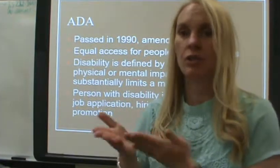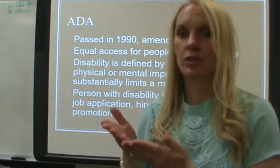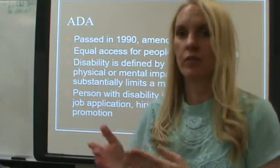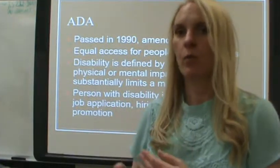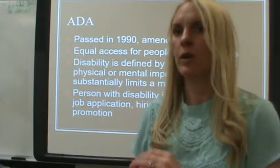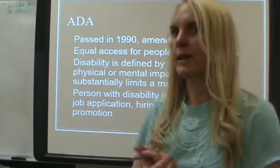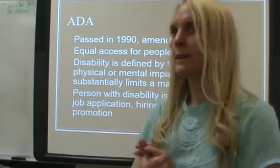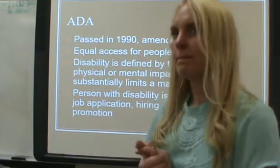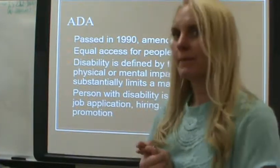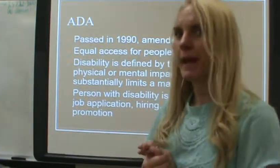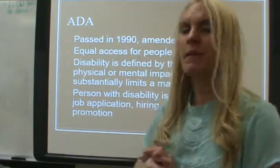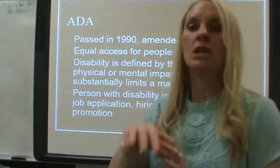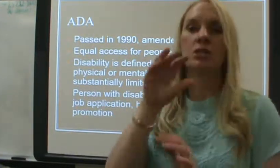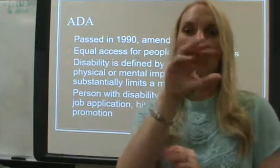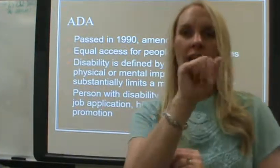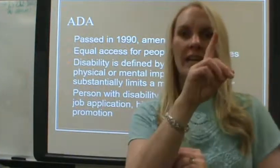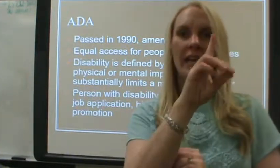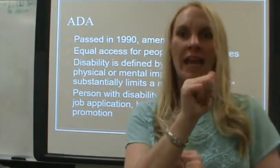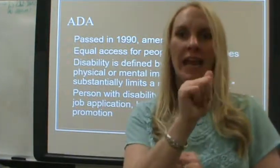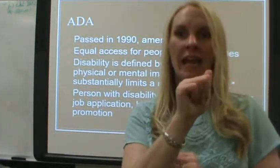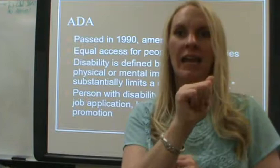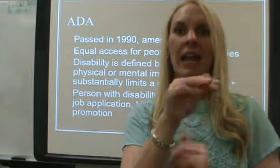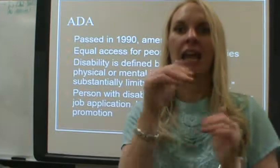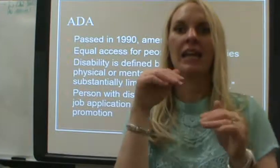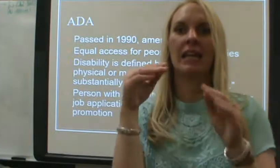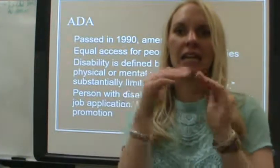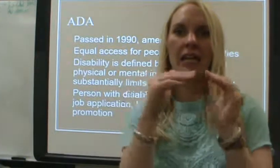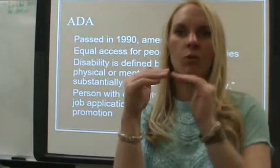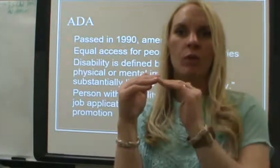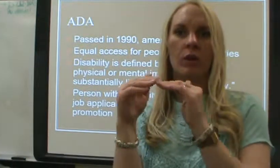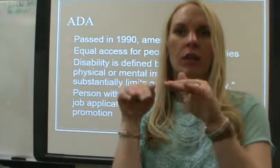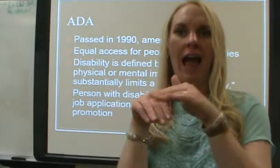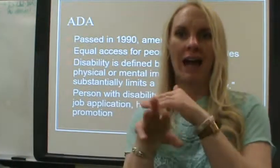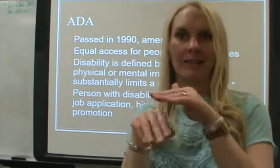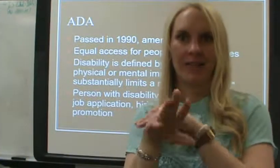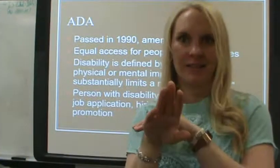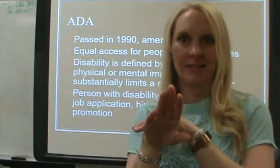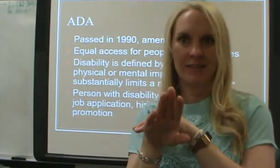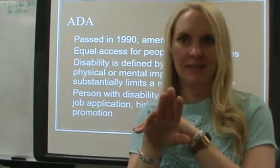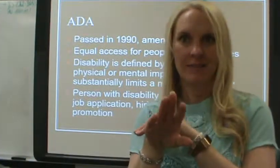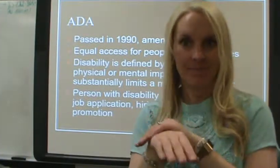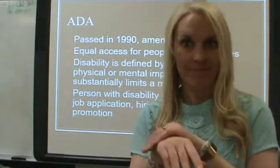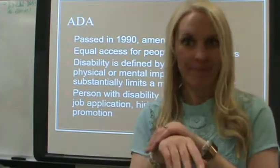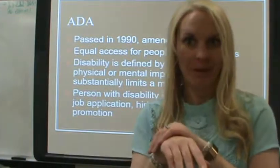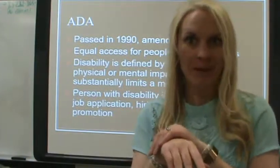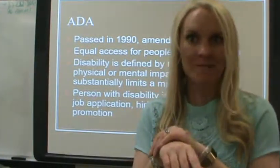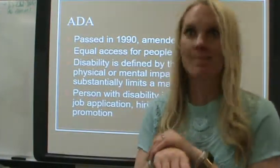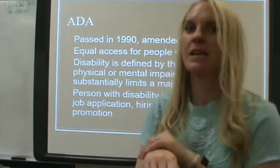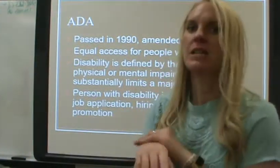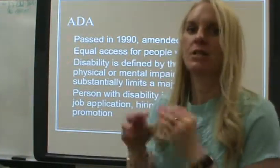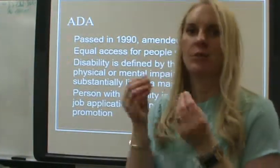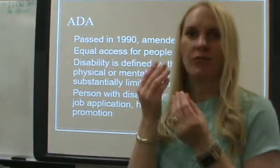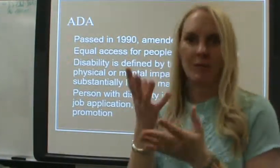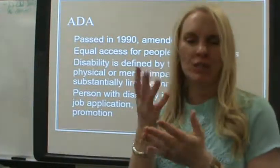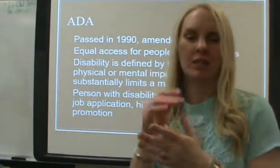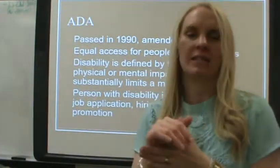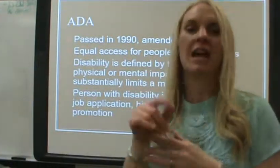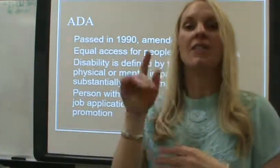serve a warning. Okay. So ADA, equal access. Okay. To information things. This